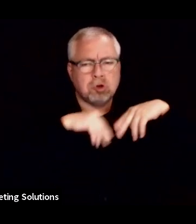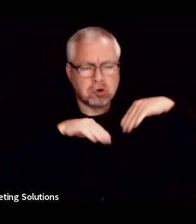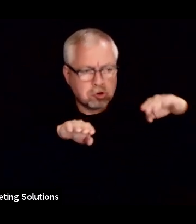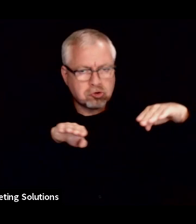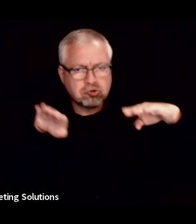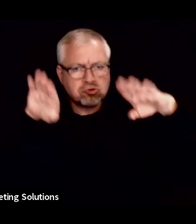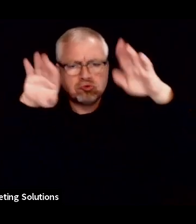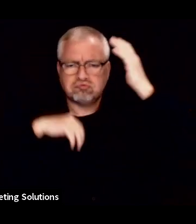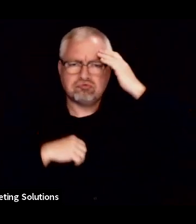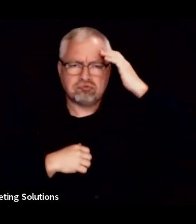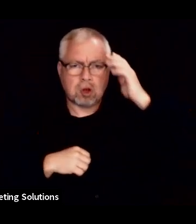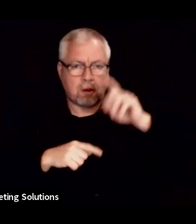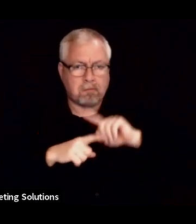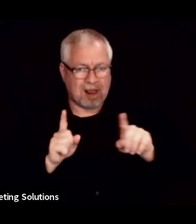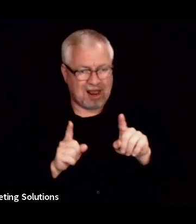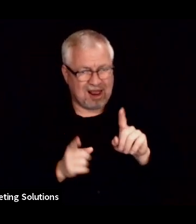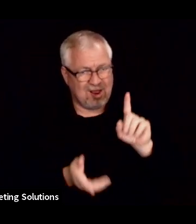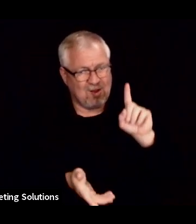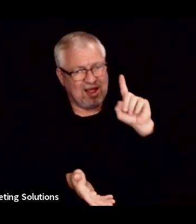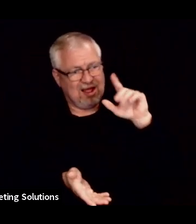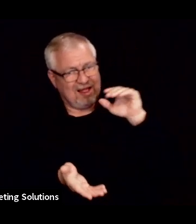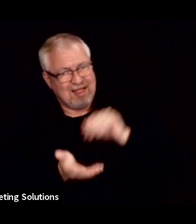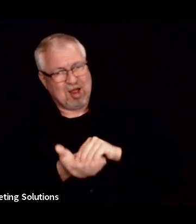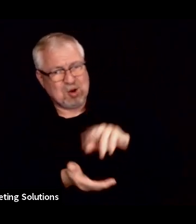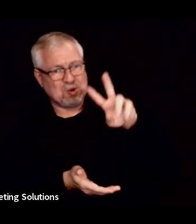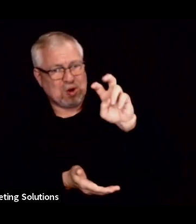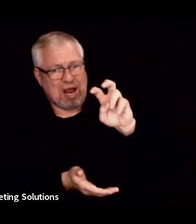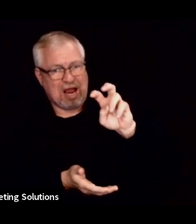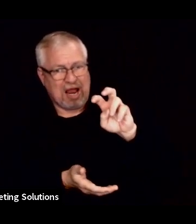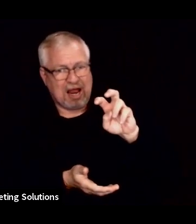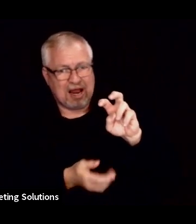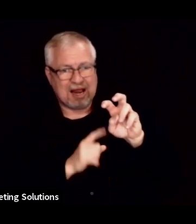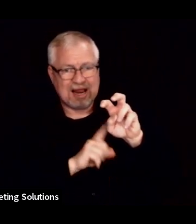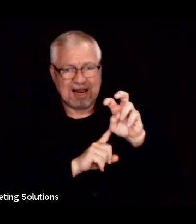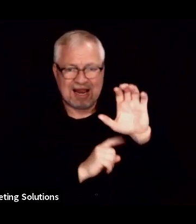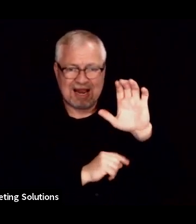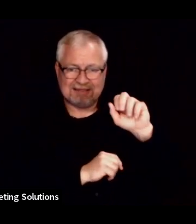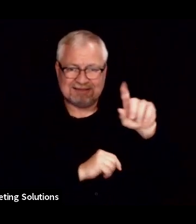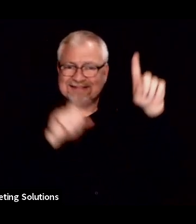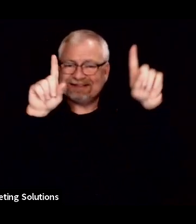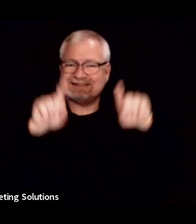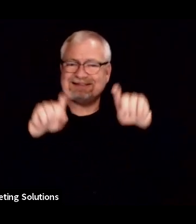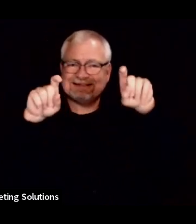1,200 more tests yesterday for a daily total of